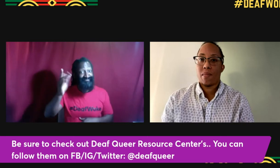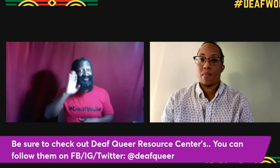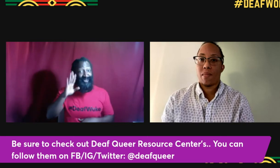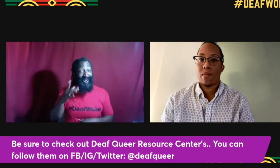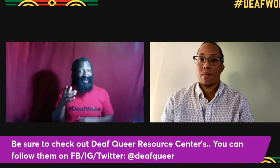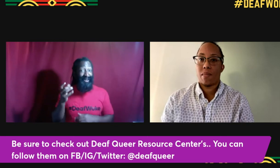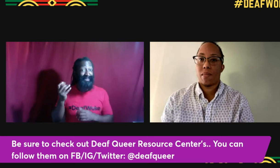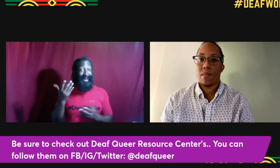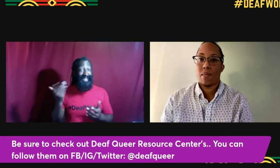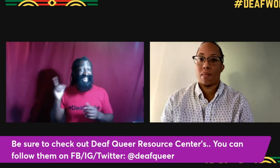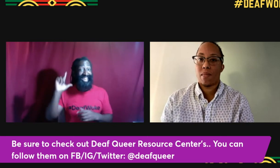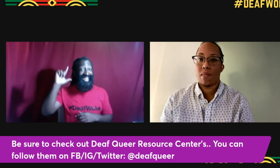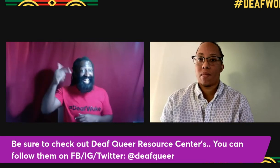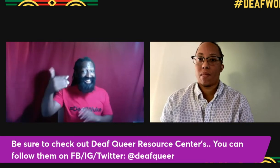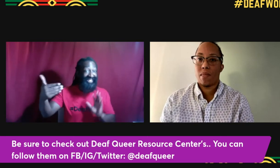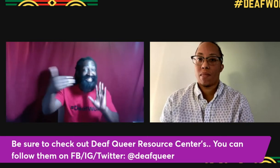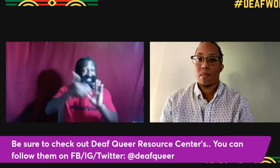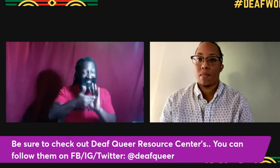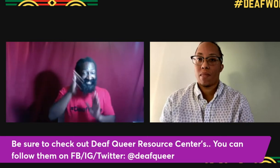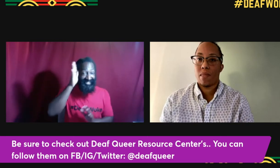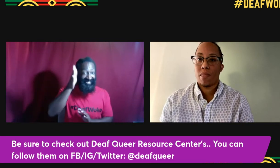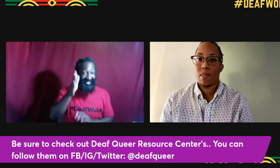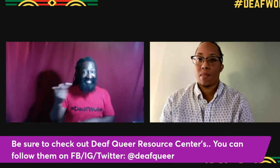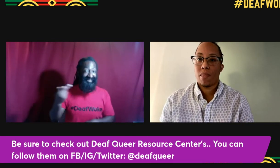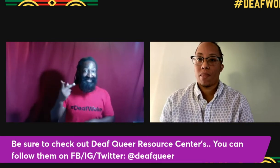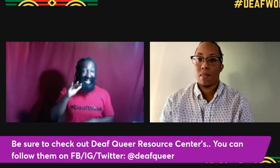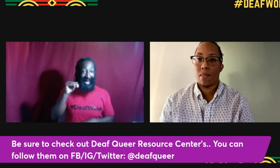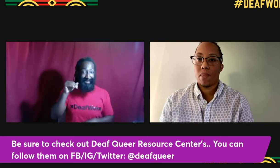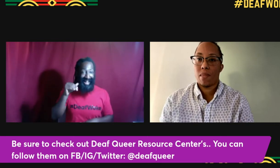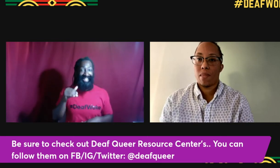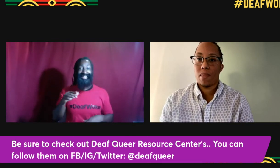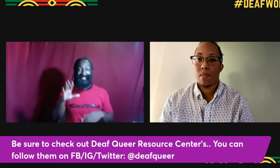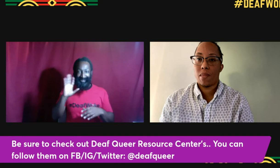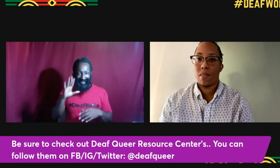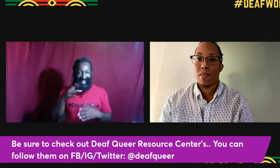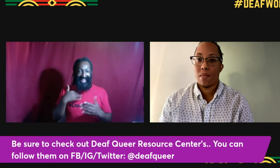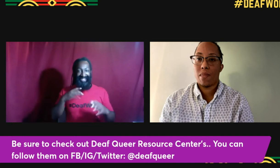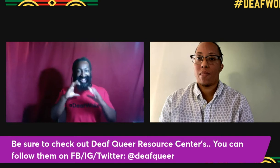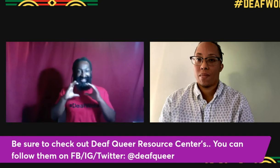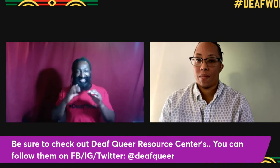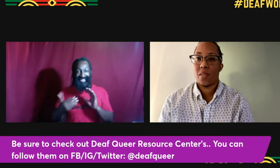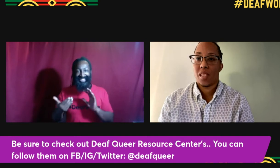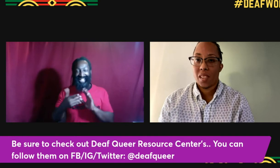this conversation was important. But it'll be back.